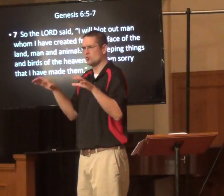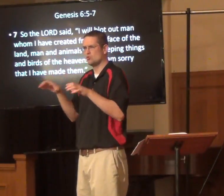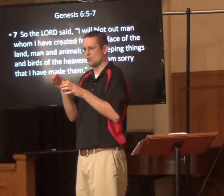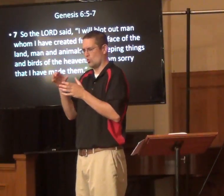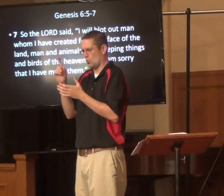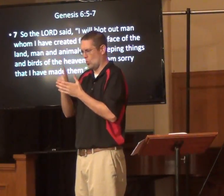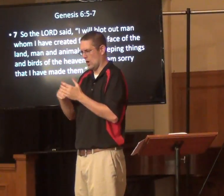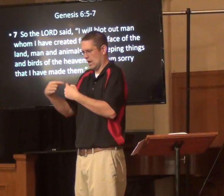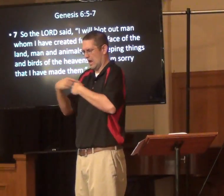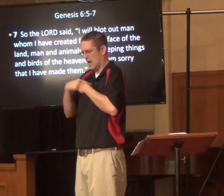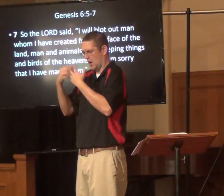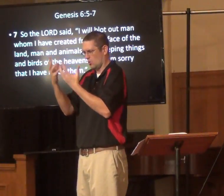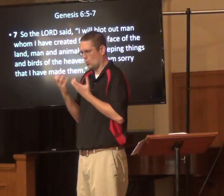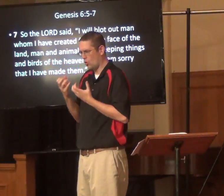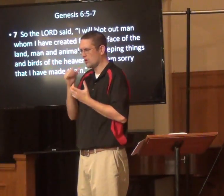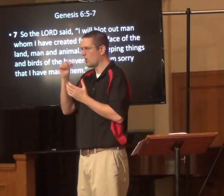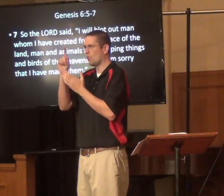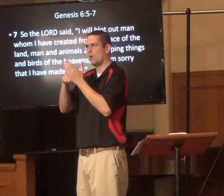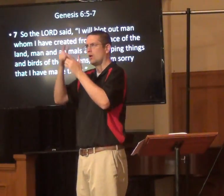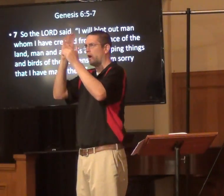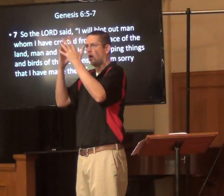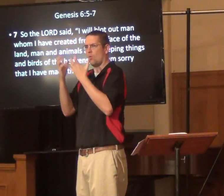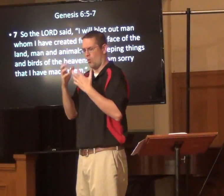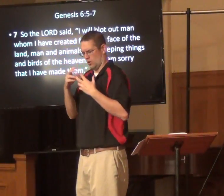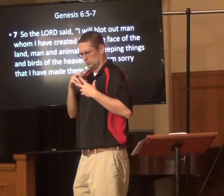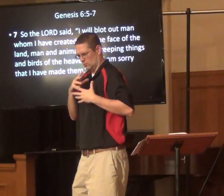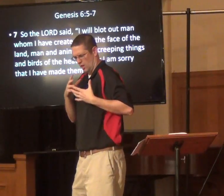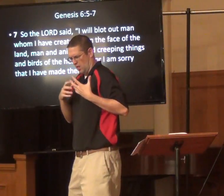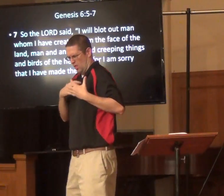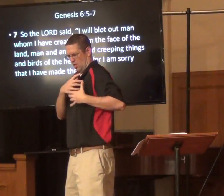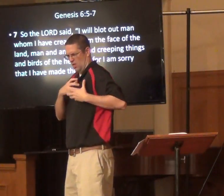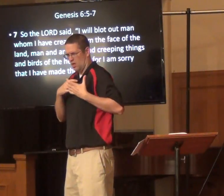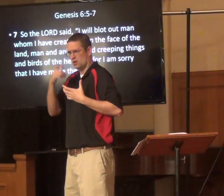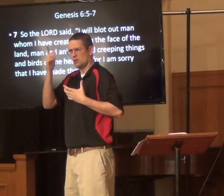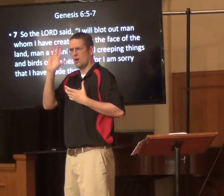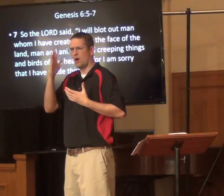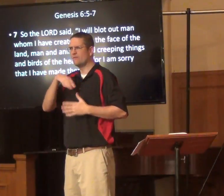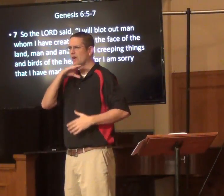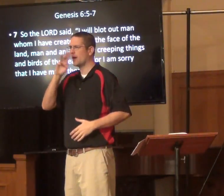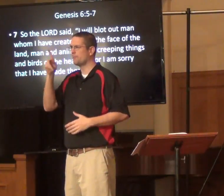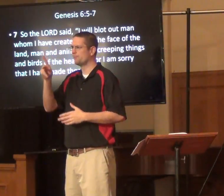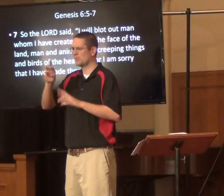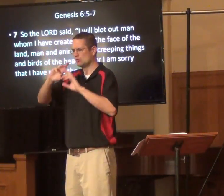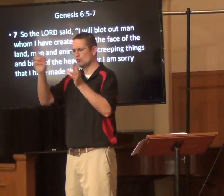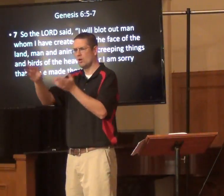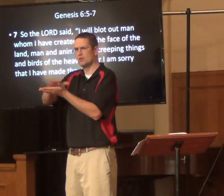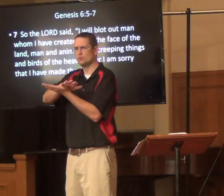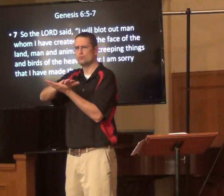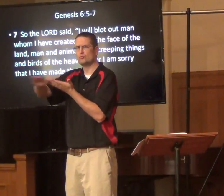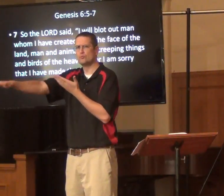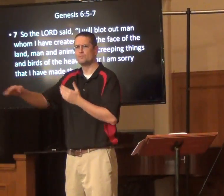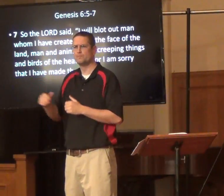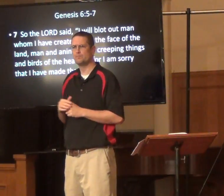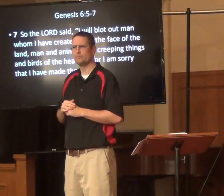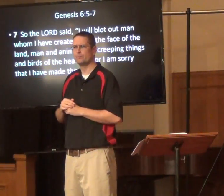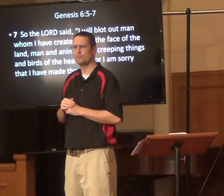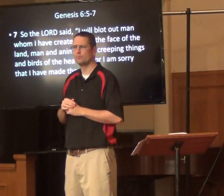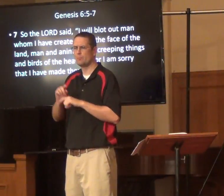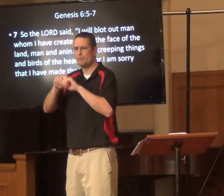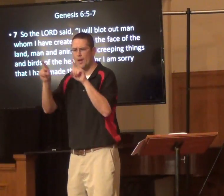thoughts and plans. I'm doing what I want to do, not what God wants to do. And the Lord was fed up and ready to